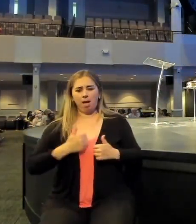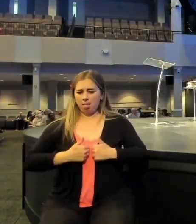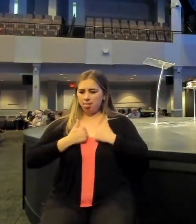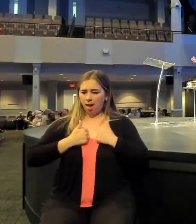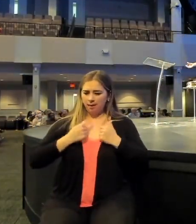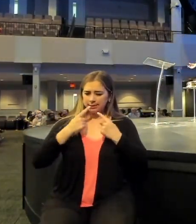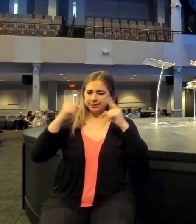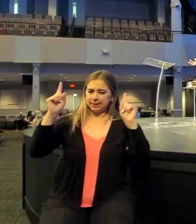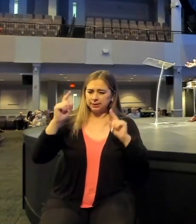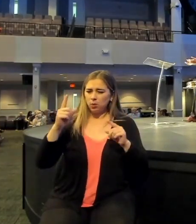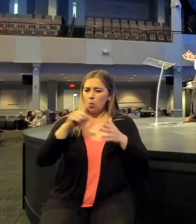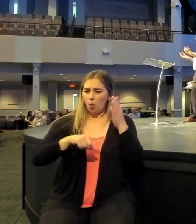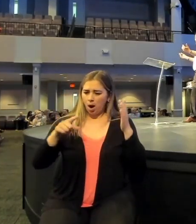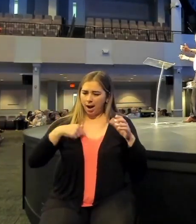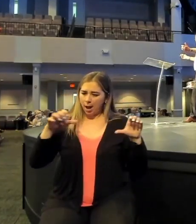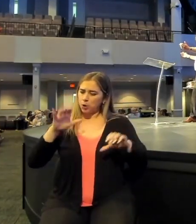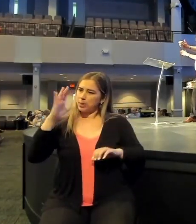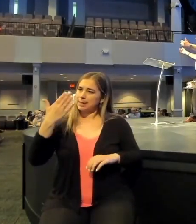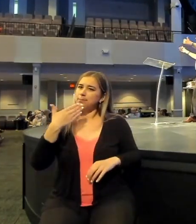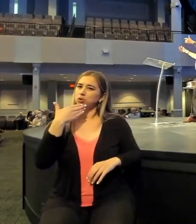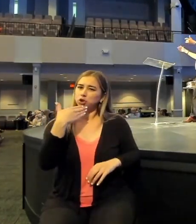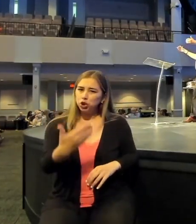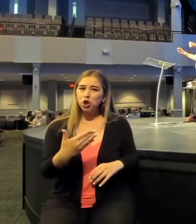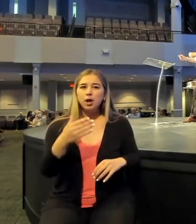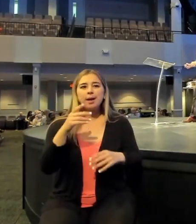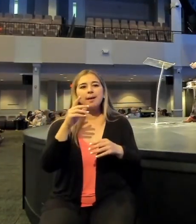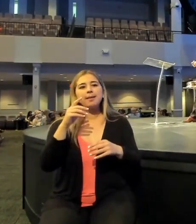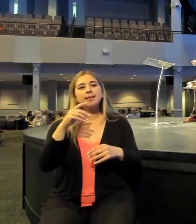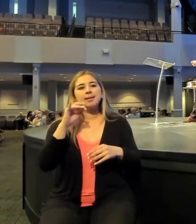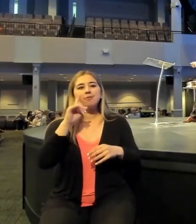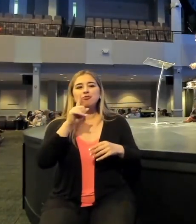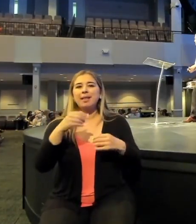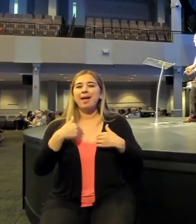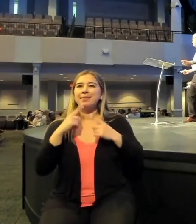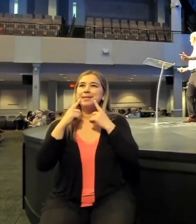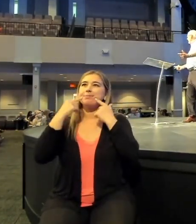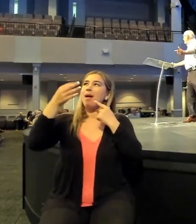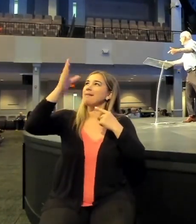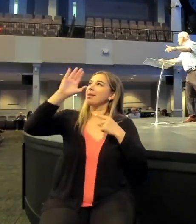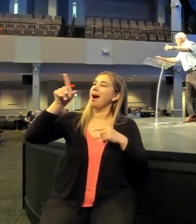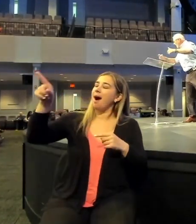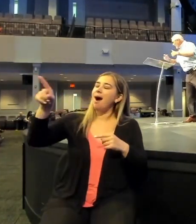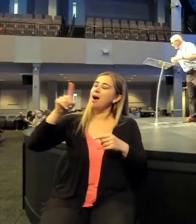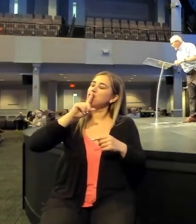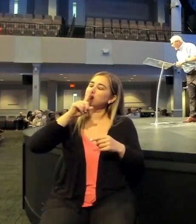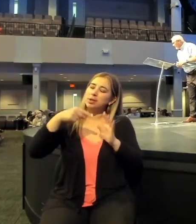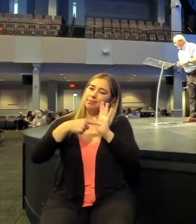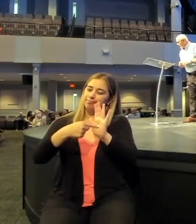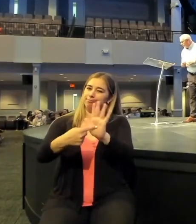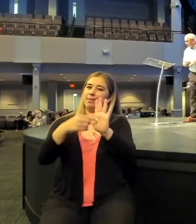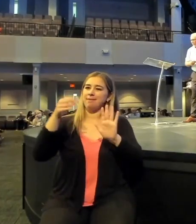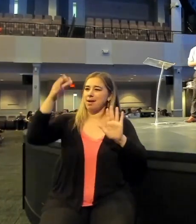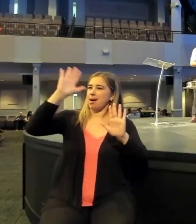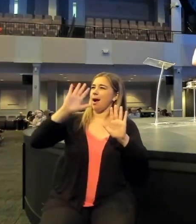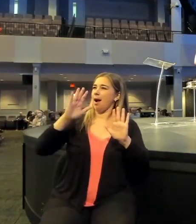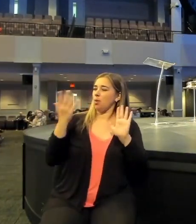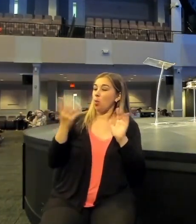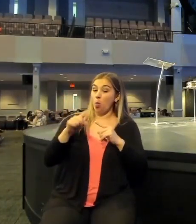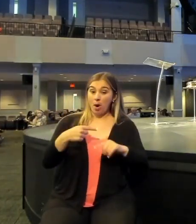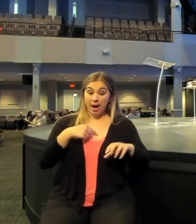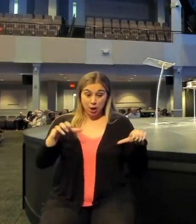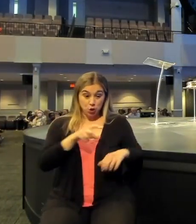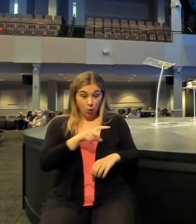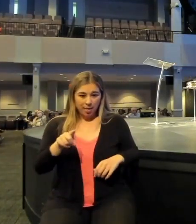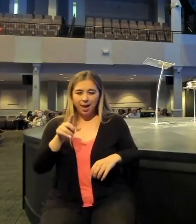fruit? What do I do that seems to have the smile of God upon it? It seems to have the fingerprint of God upon it when